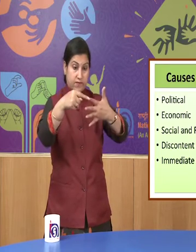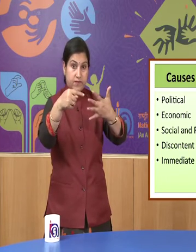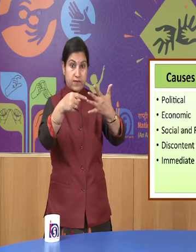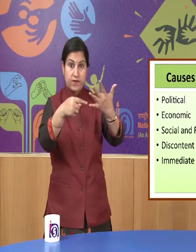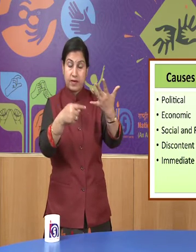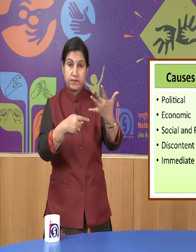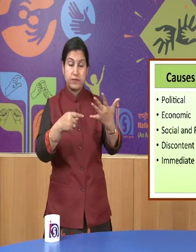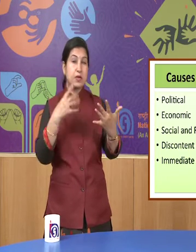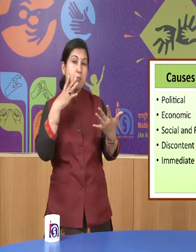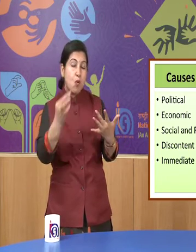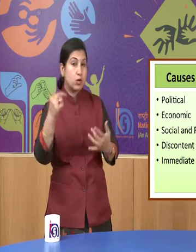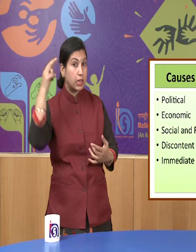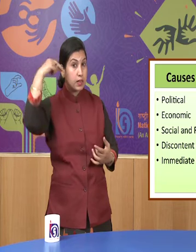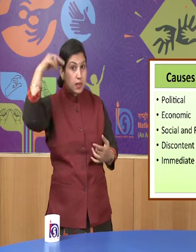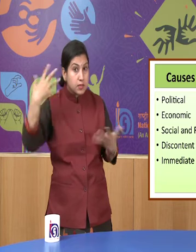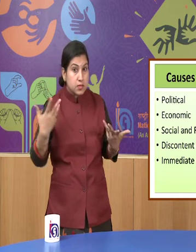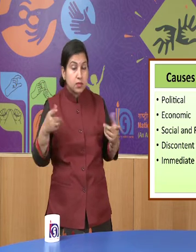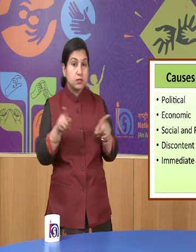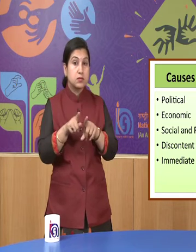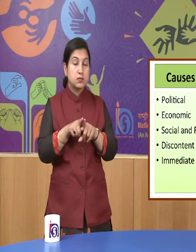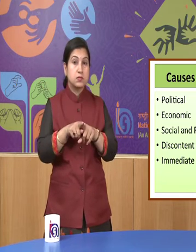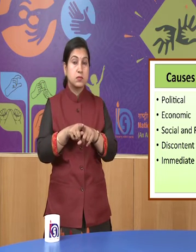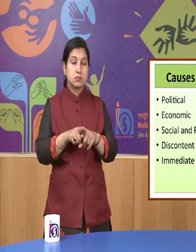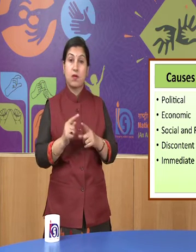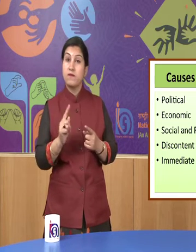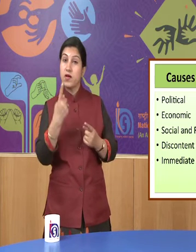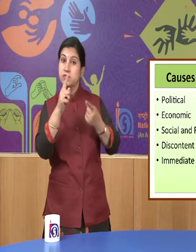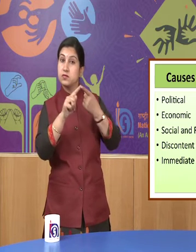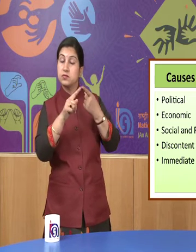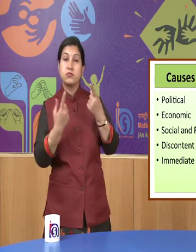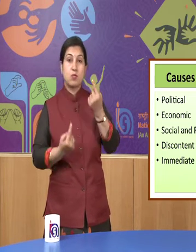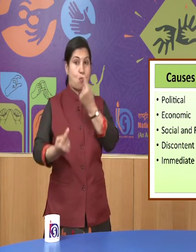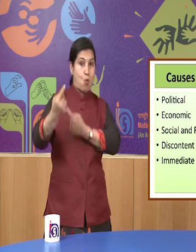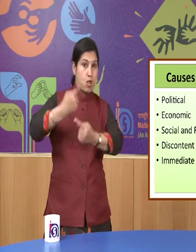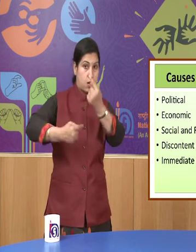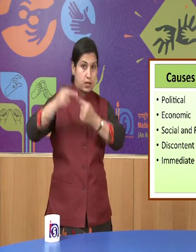main causes. The first cause was political cause.